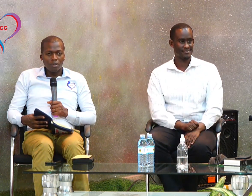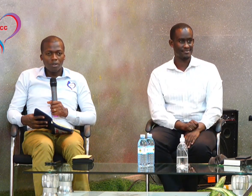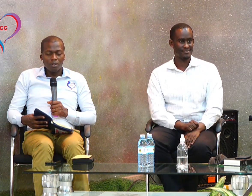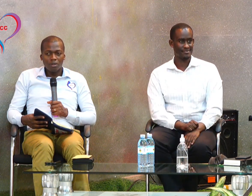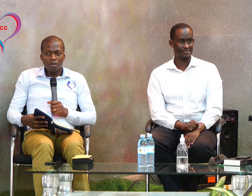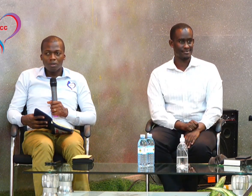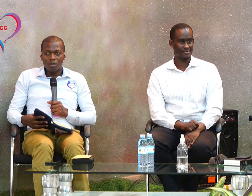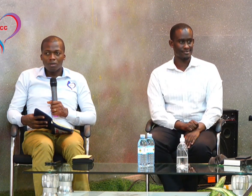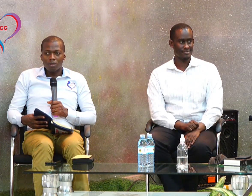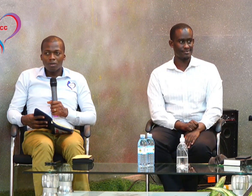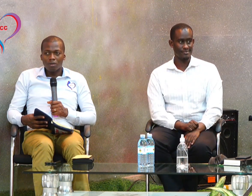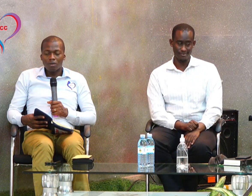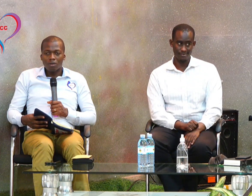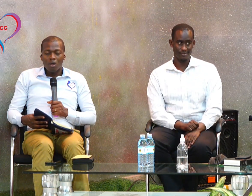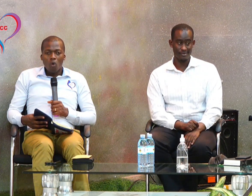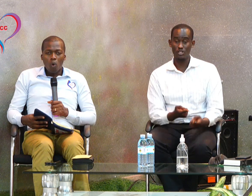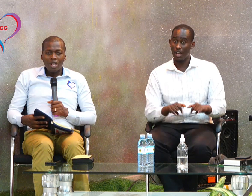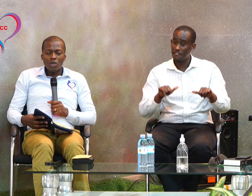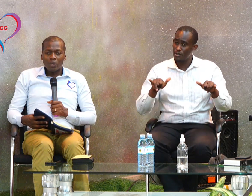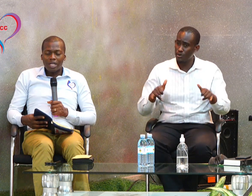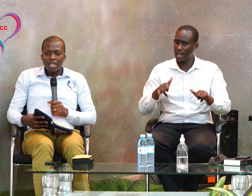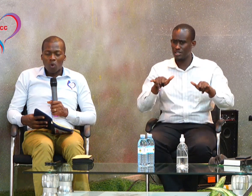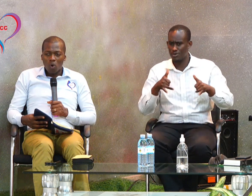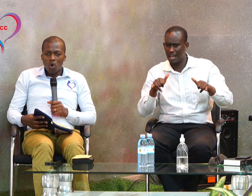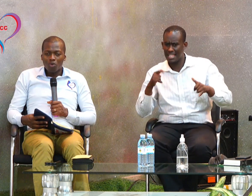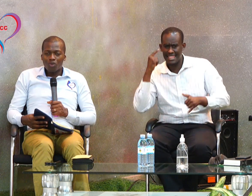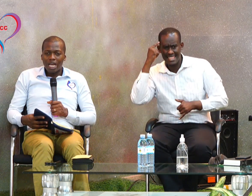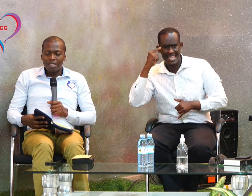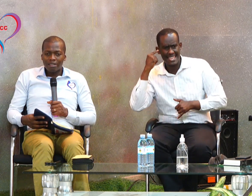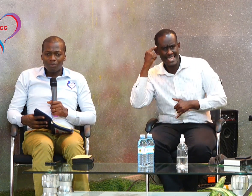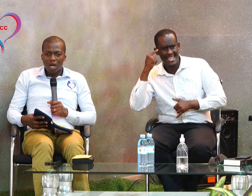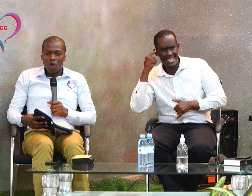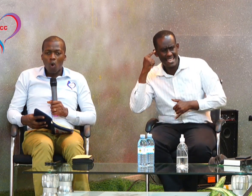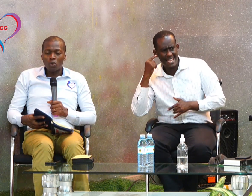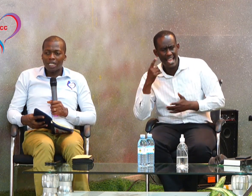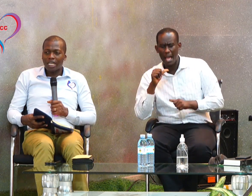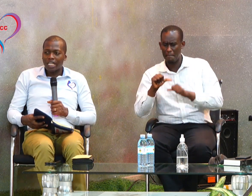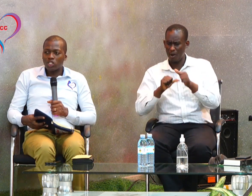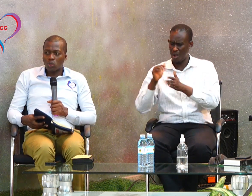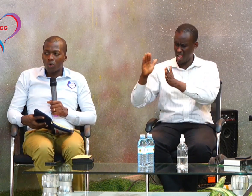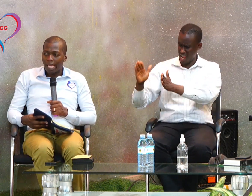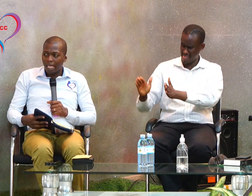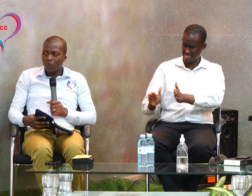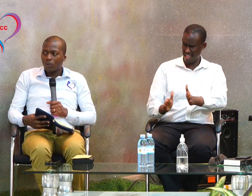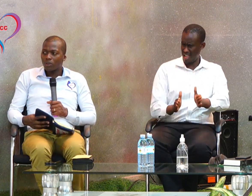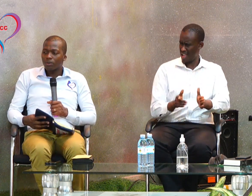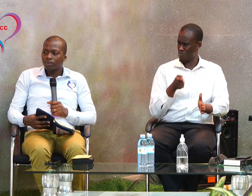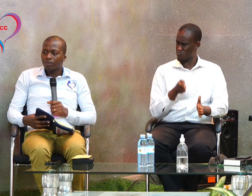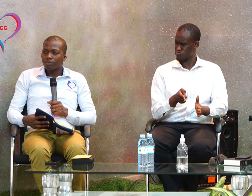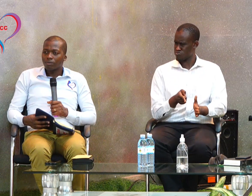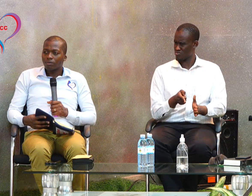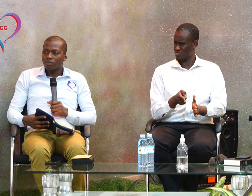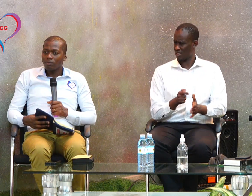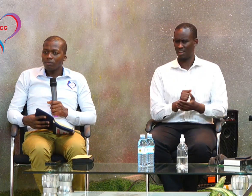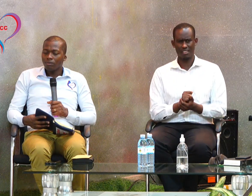to understand that cause? Wali otwaddeko obuvunaanyizibwa okutegeera ensonga eyo? Have you ever